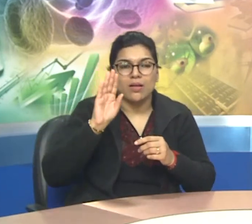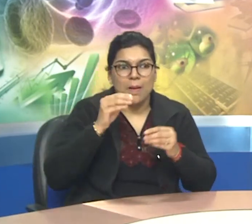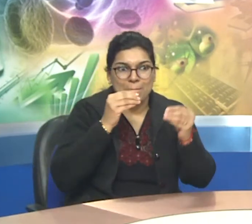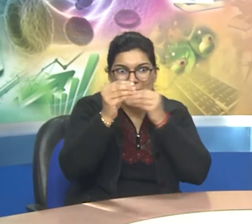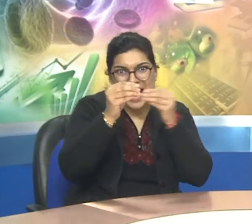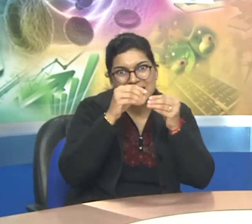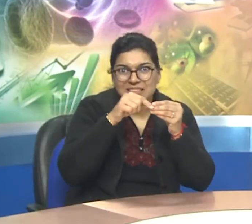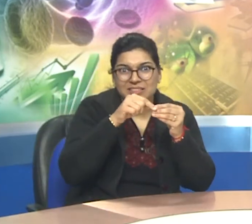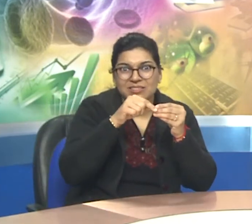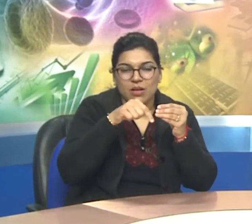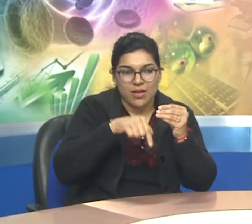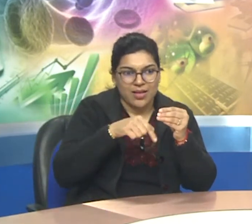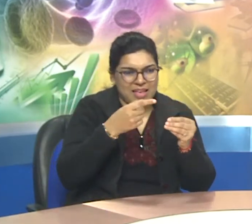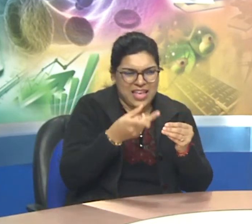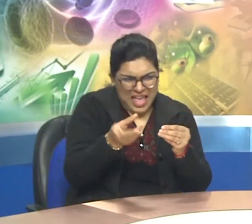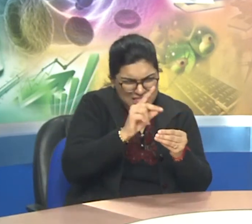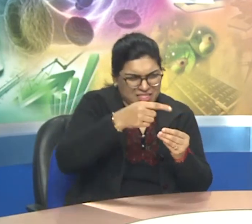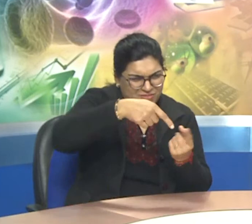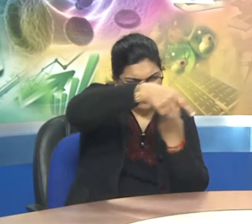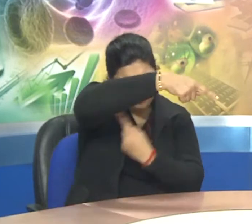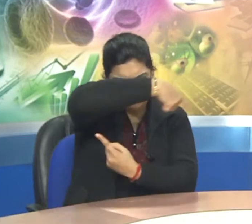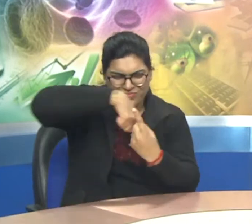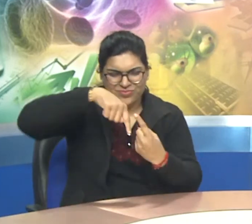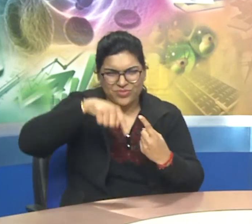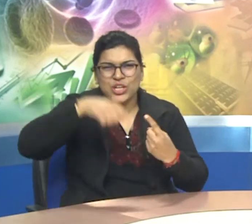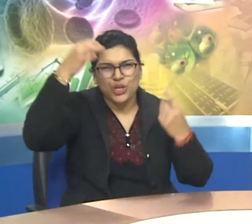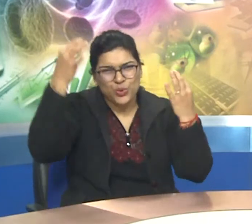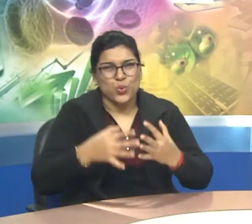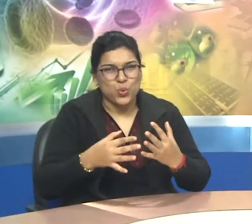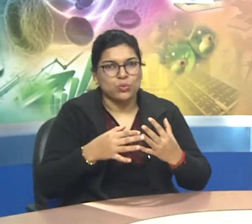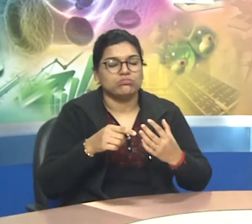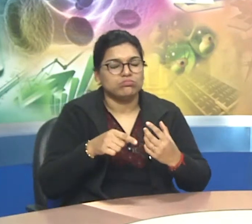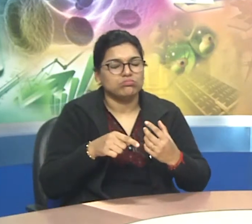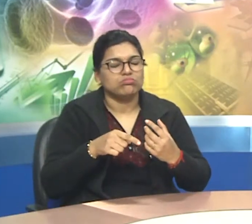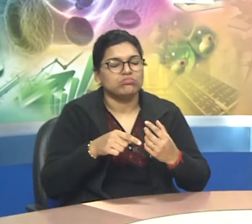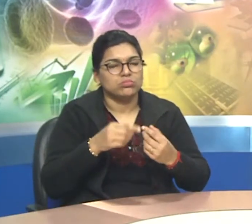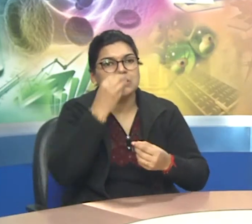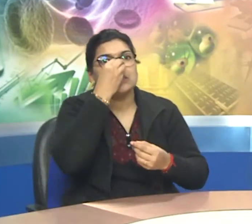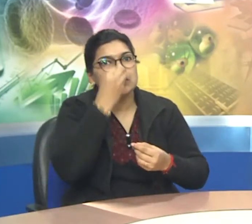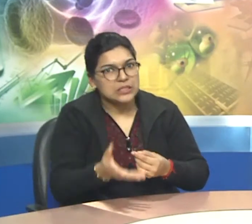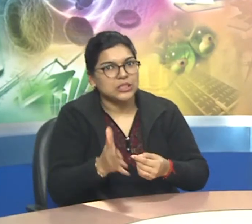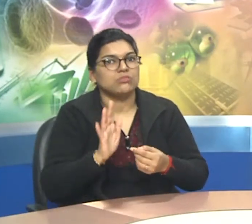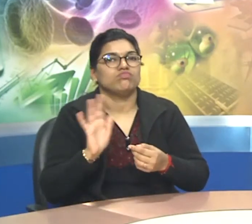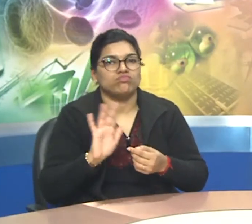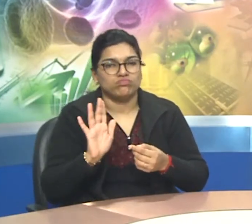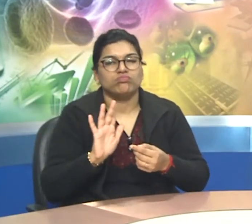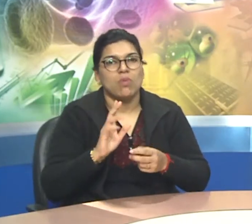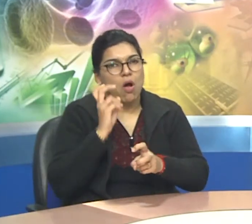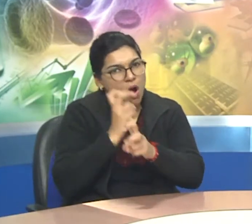there is no simple way to turn an old plastic bottle into a new one.